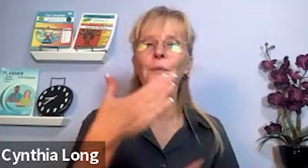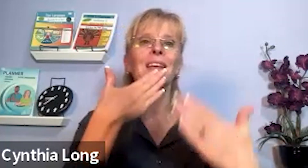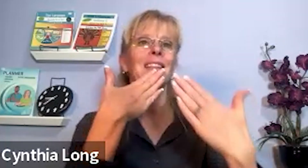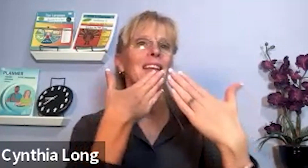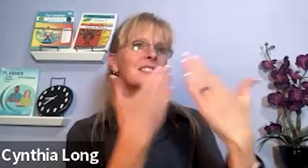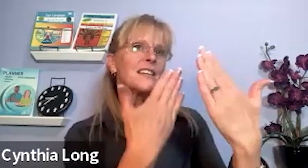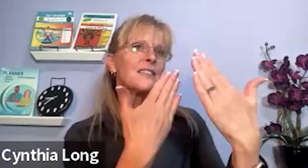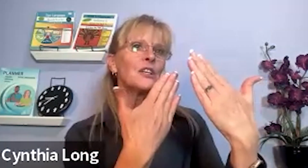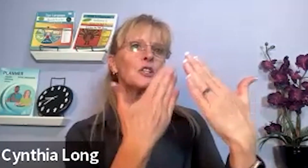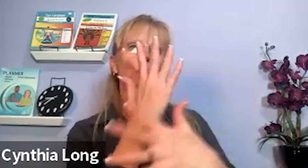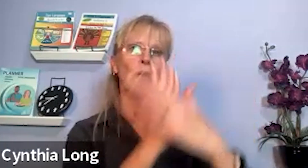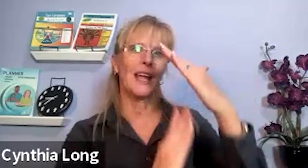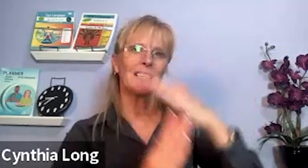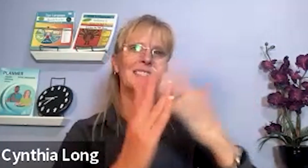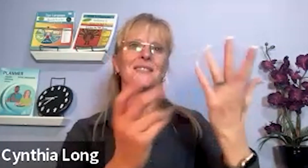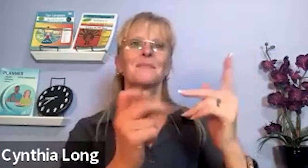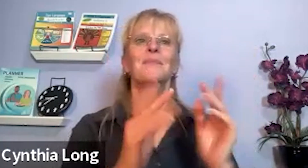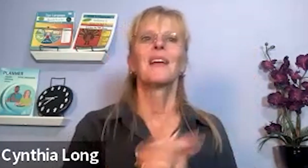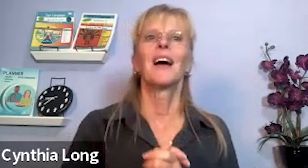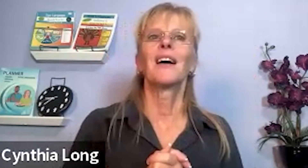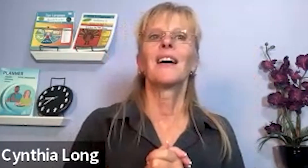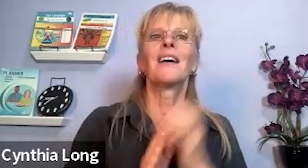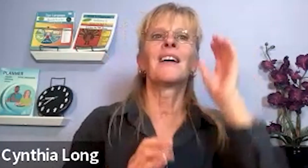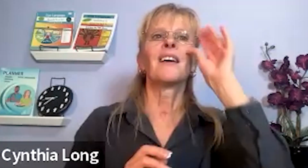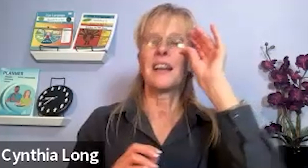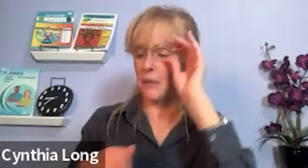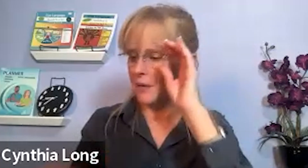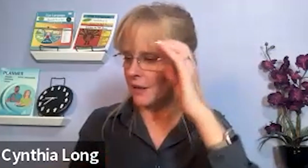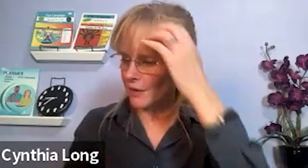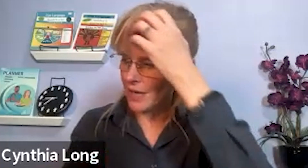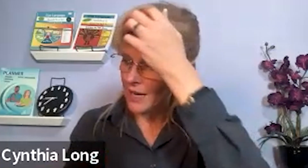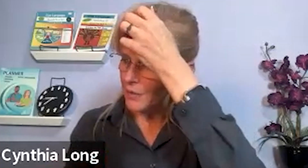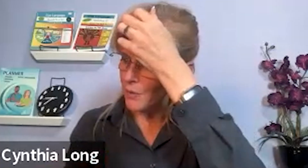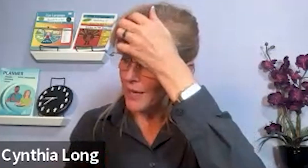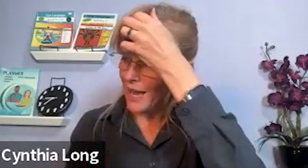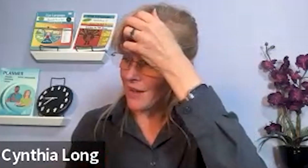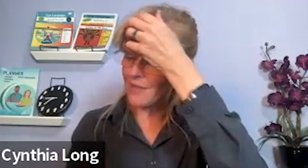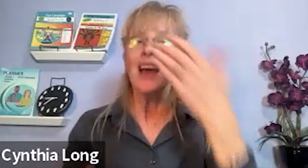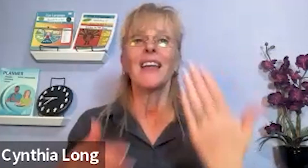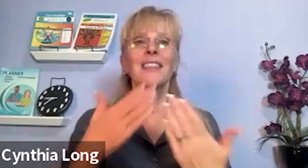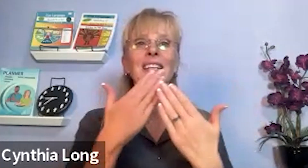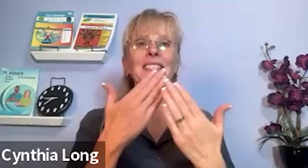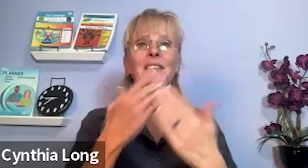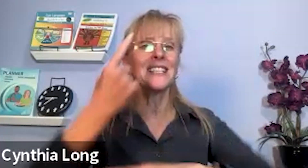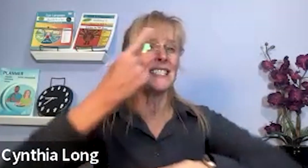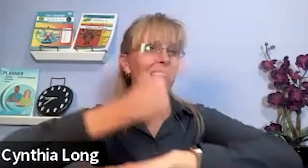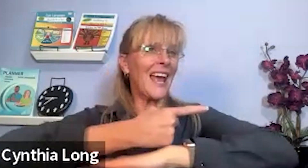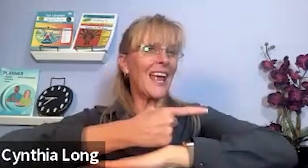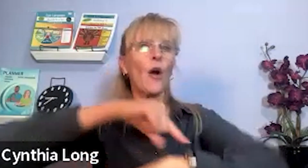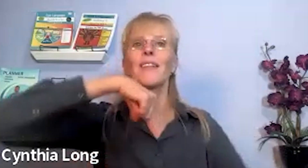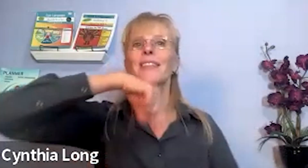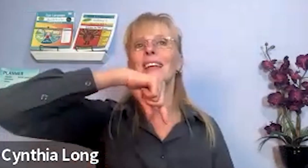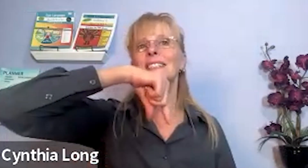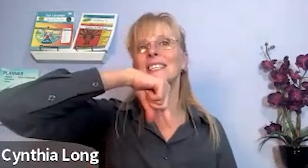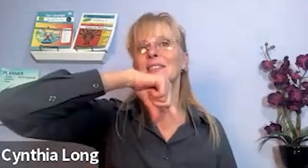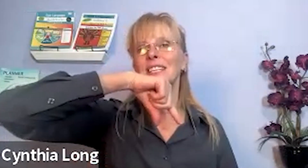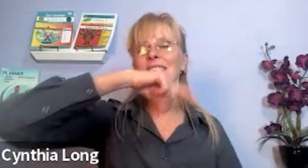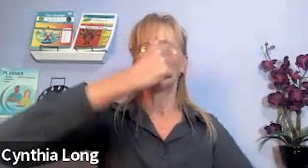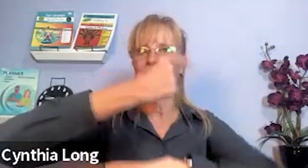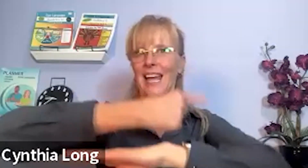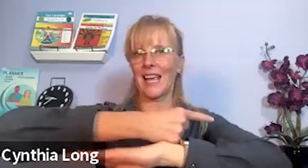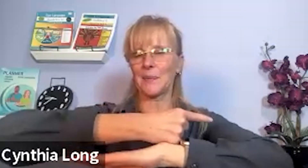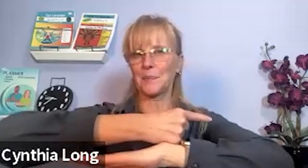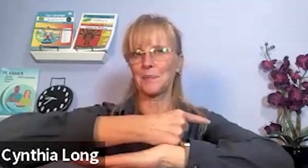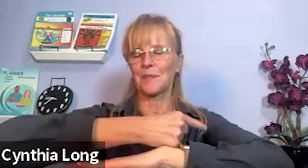thank you, Thanksgiving, 2 hands. All right, here we go. We have Thanksgiving Day or